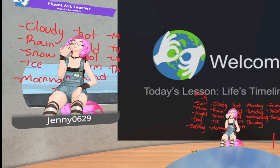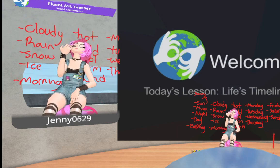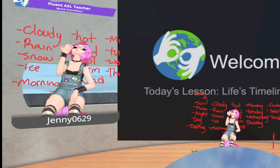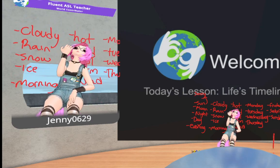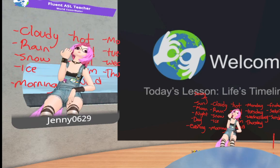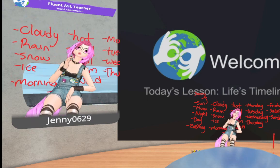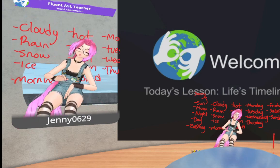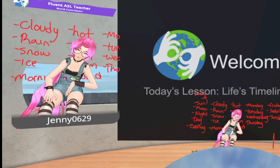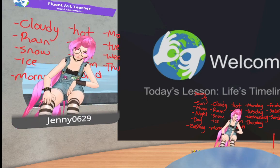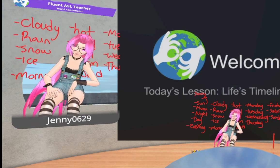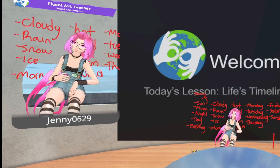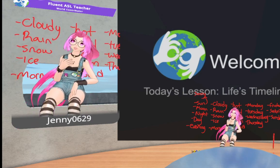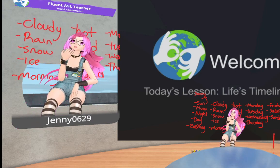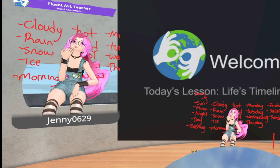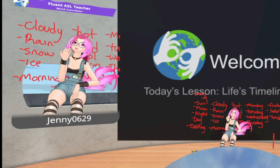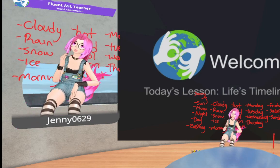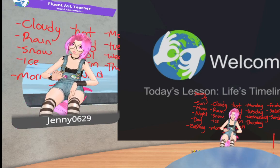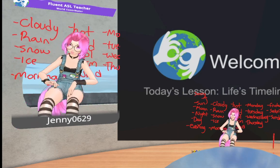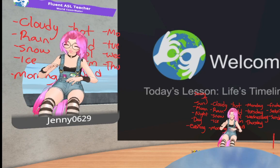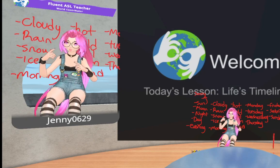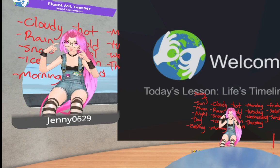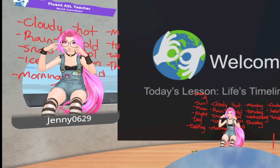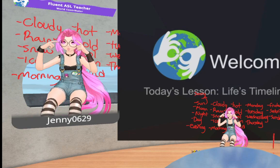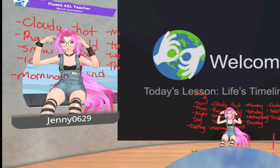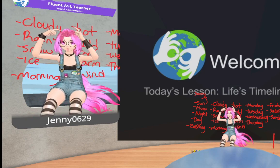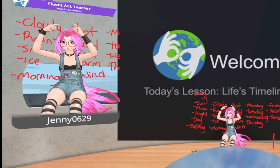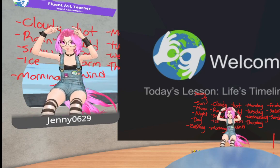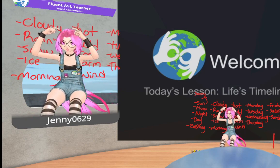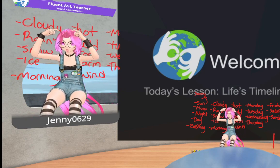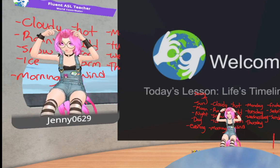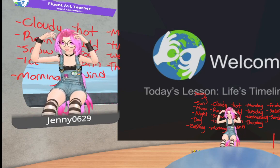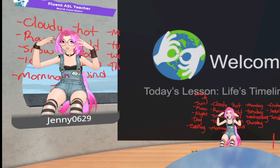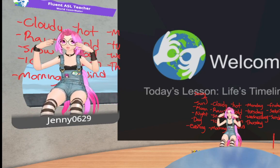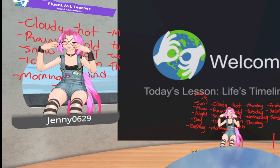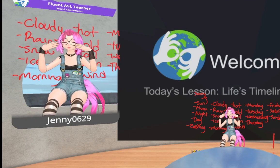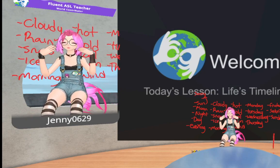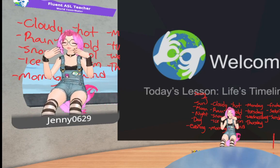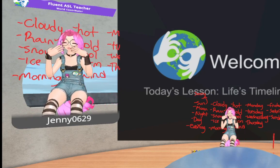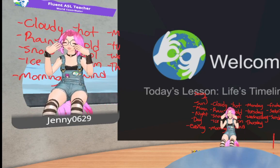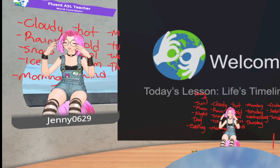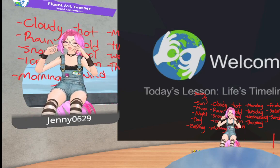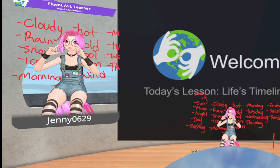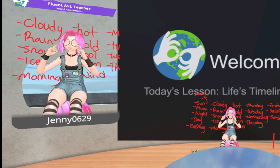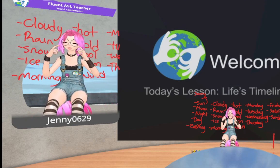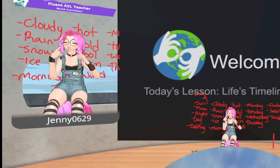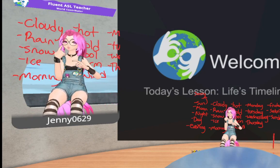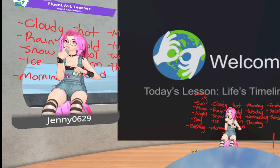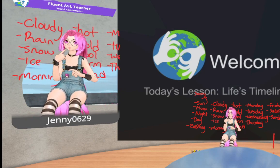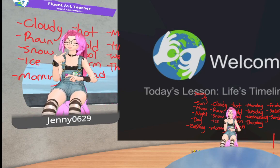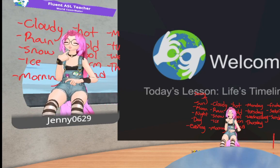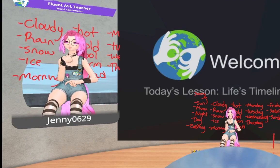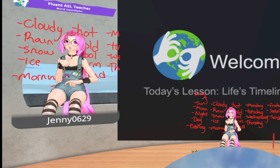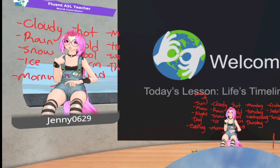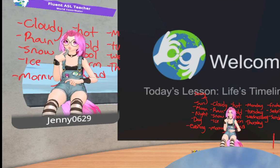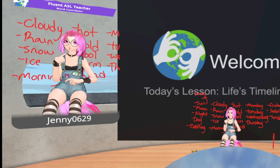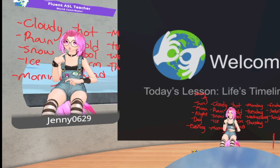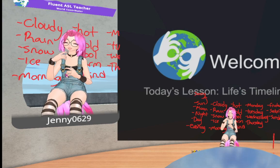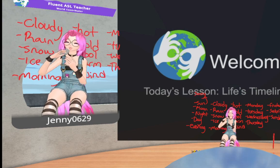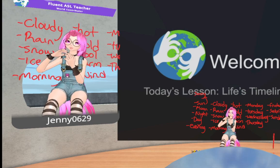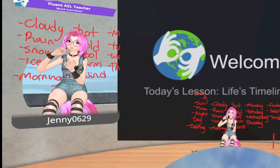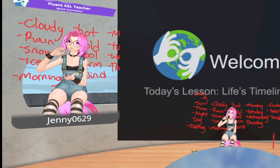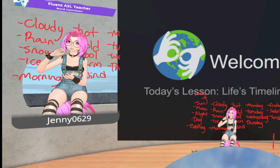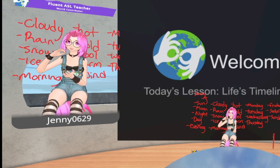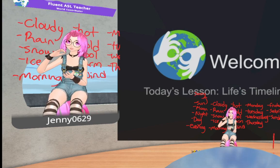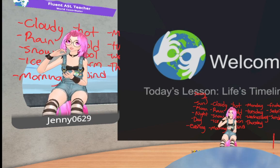be like, oh, like it's hot, you're going to like raise your eyebrows, you're going to make your eyes bigger, you're going to make your